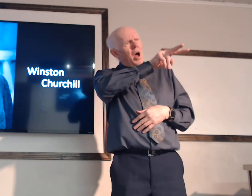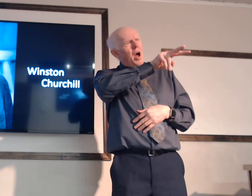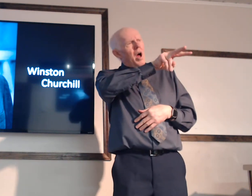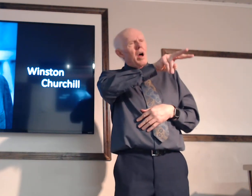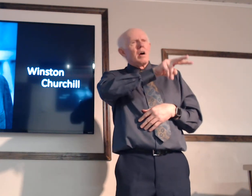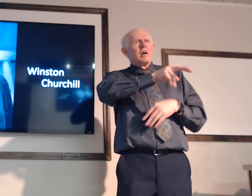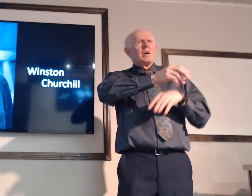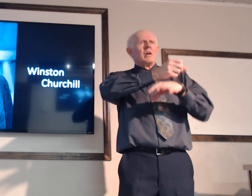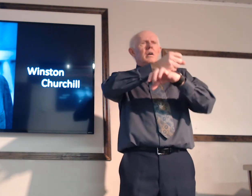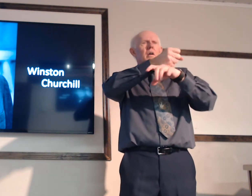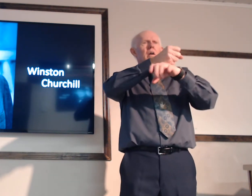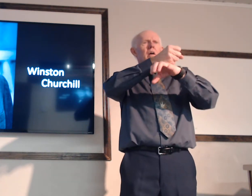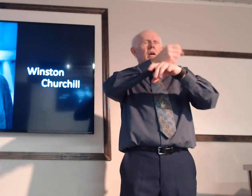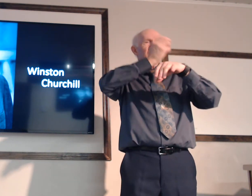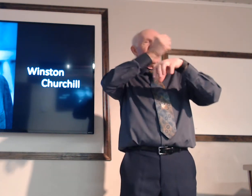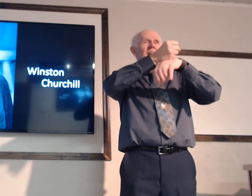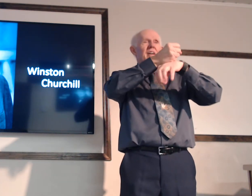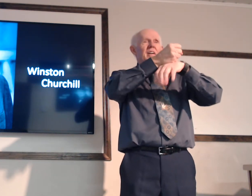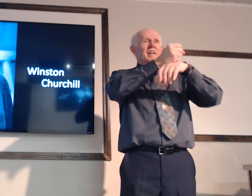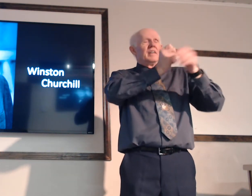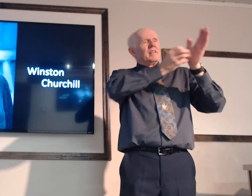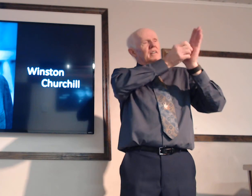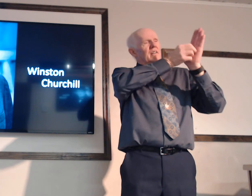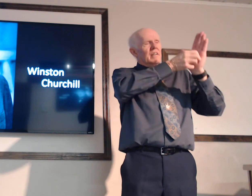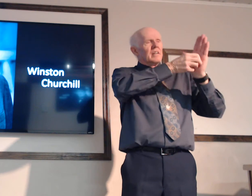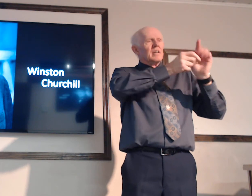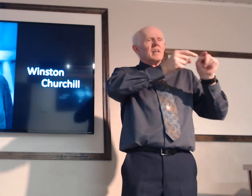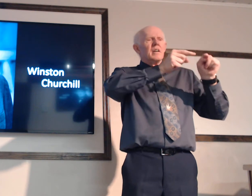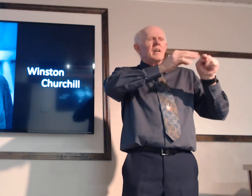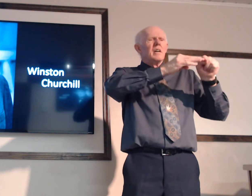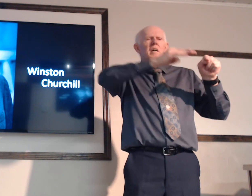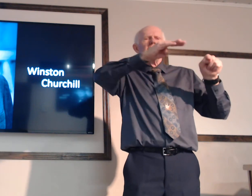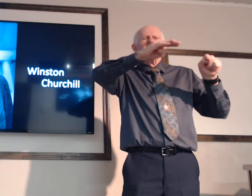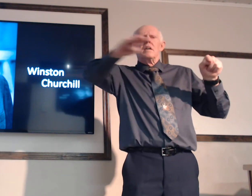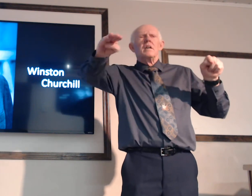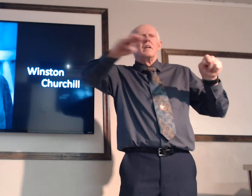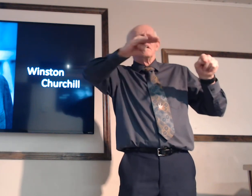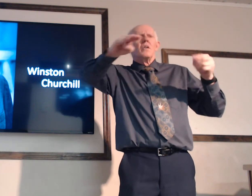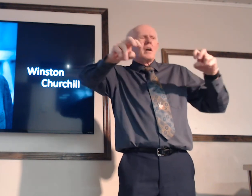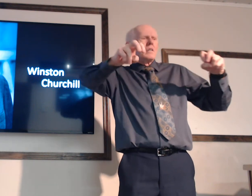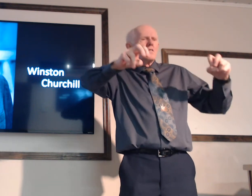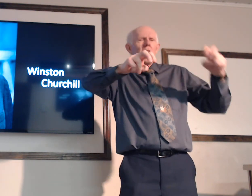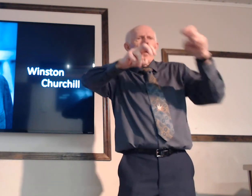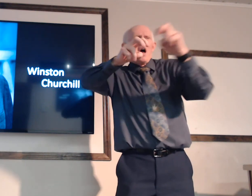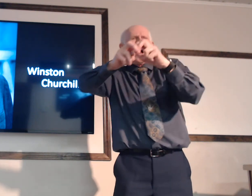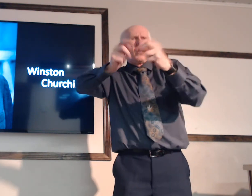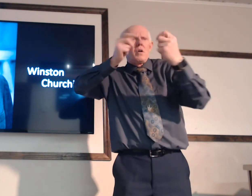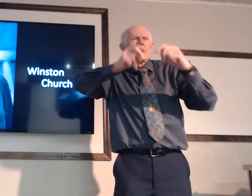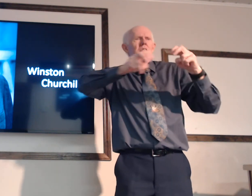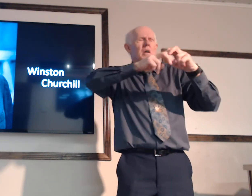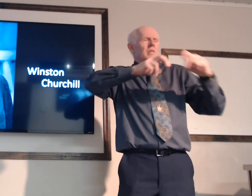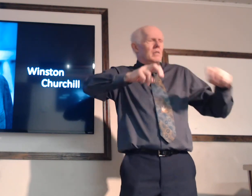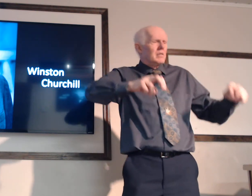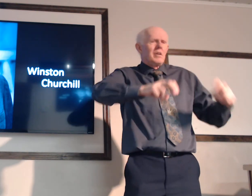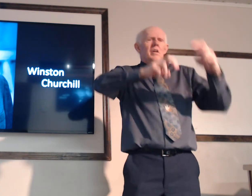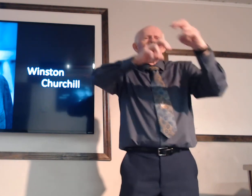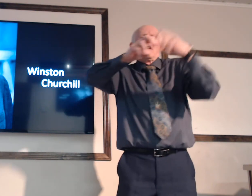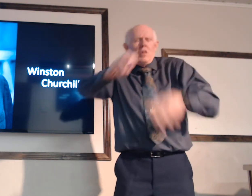was watching a spider. He was watching the spider, and the